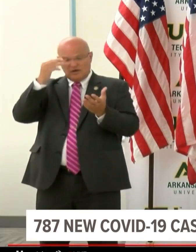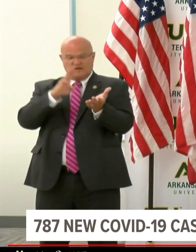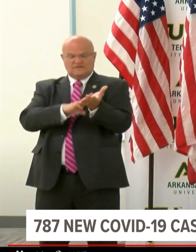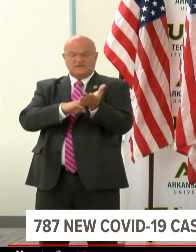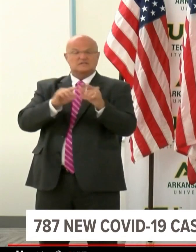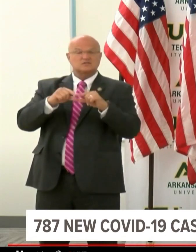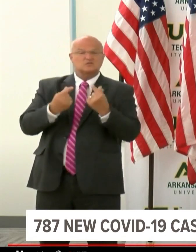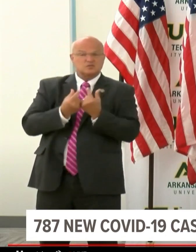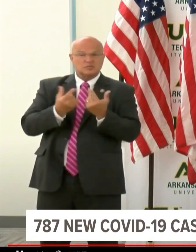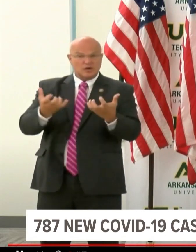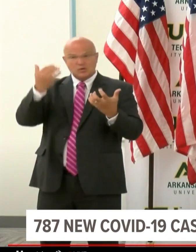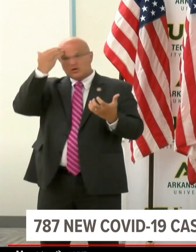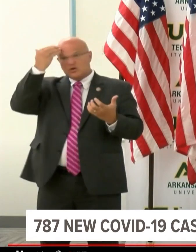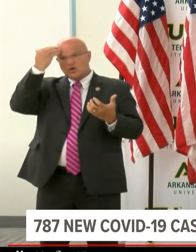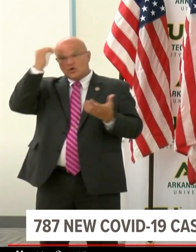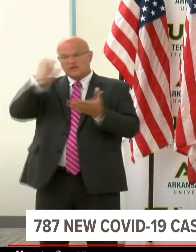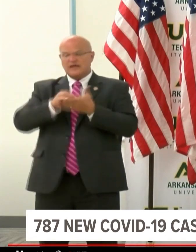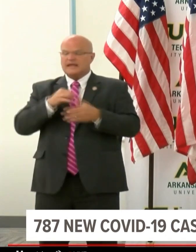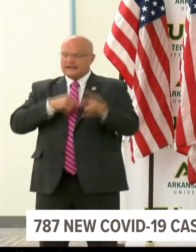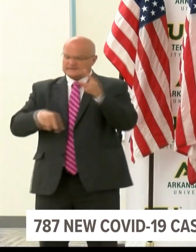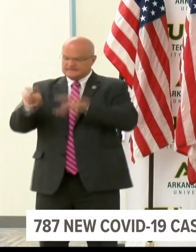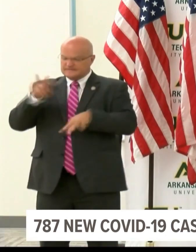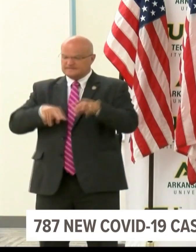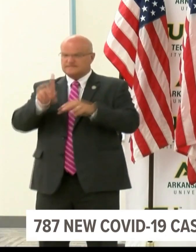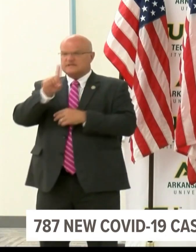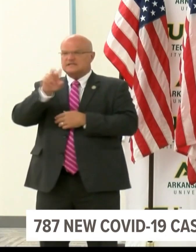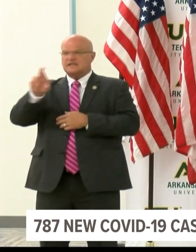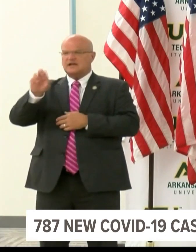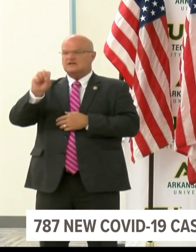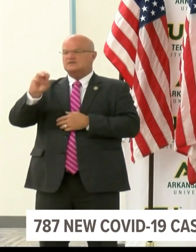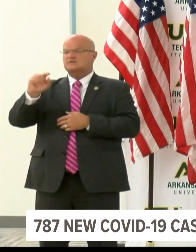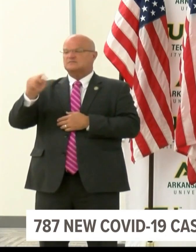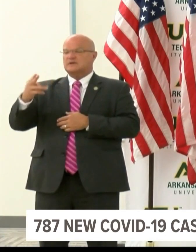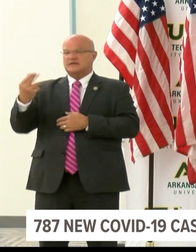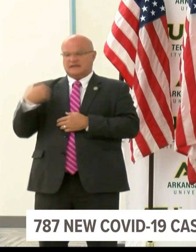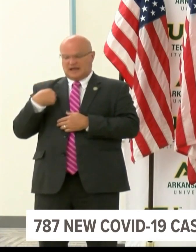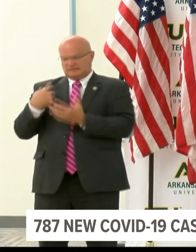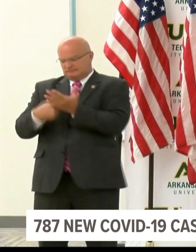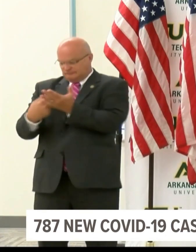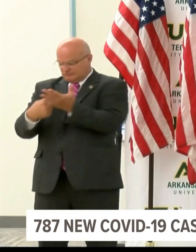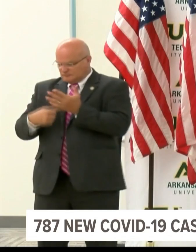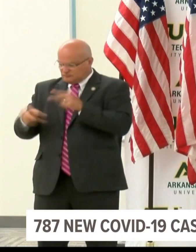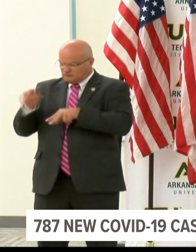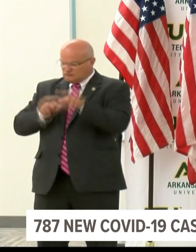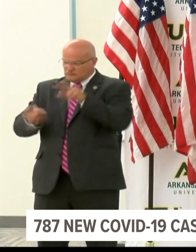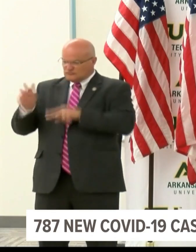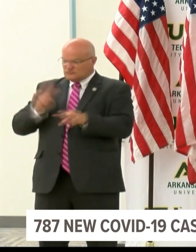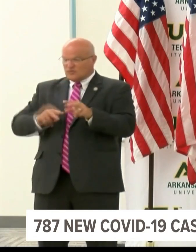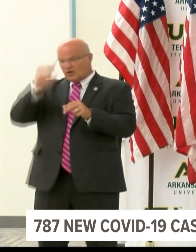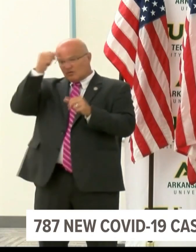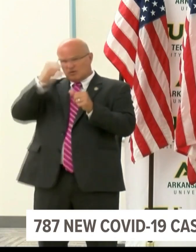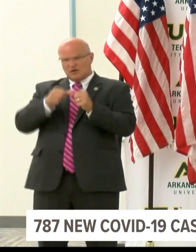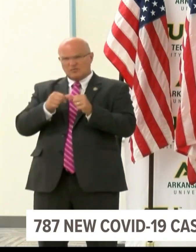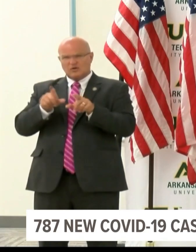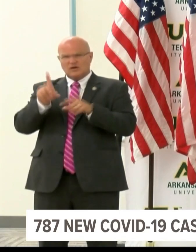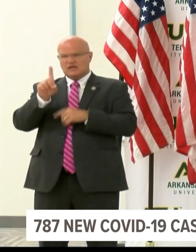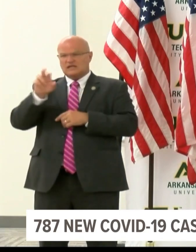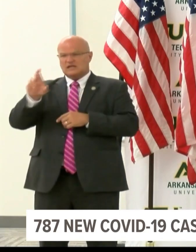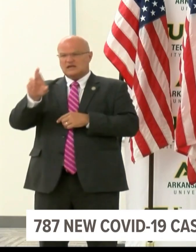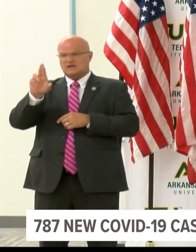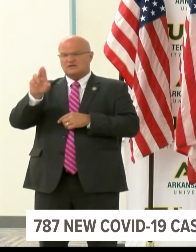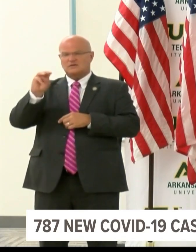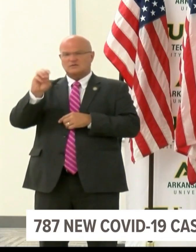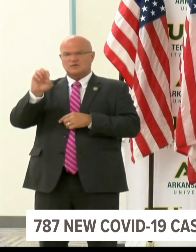group, and I reviewed that with Dr. Smith at the time, and as you will recall, I think it was even Dr.